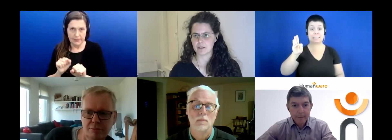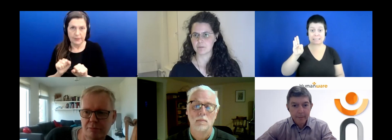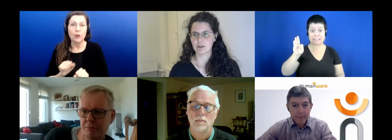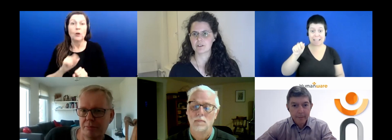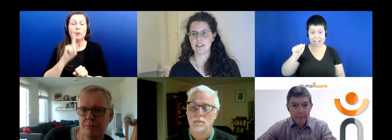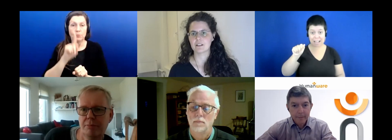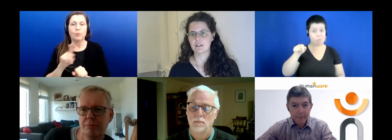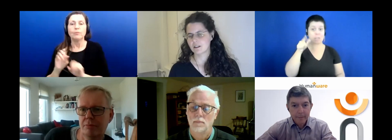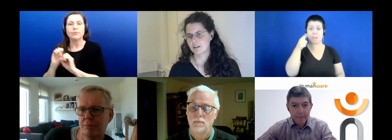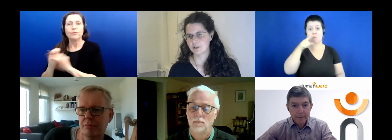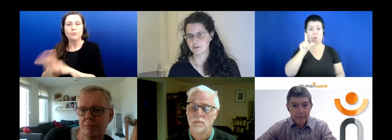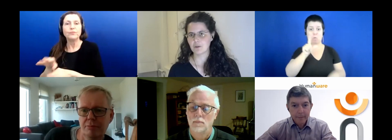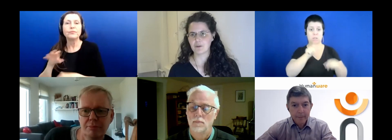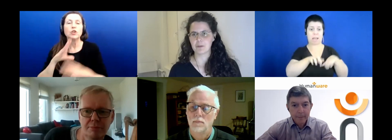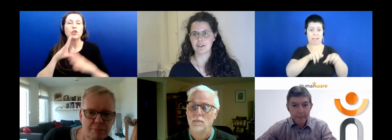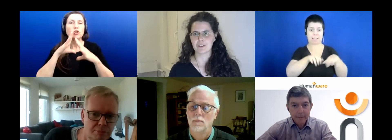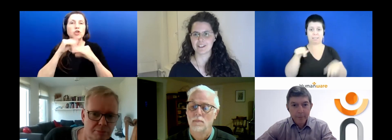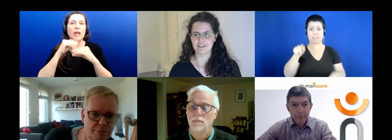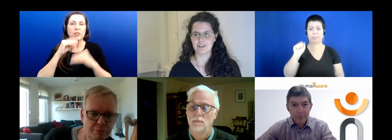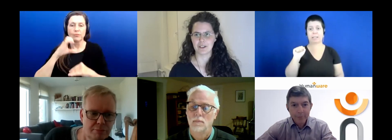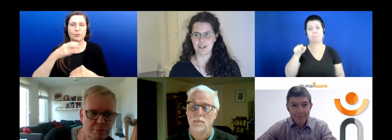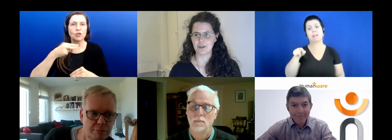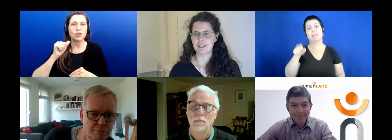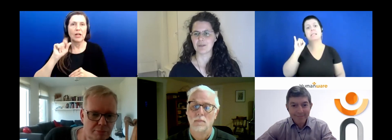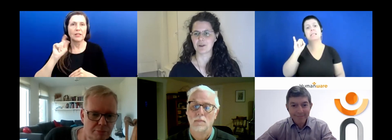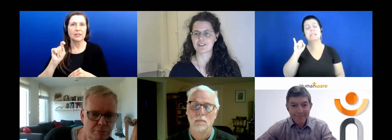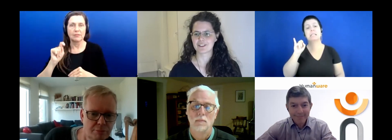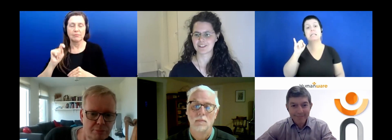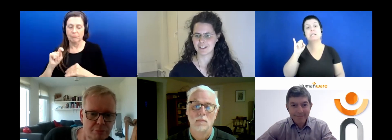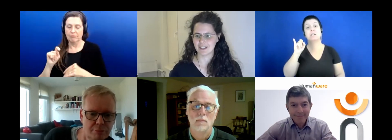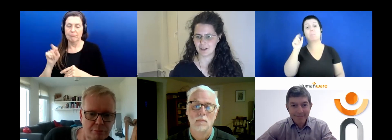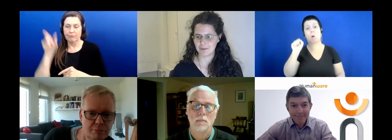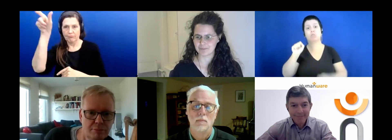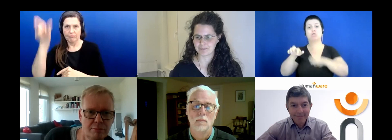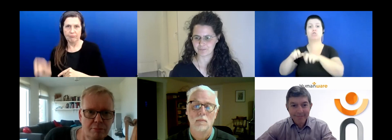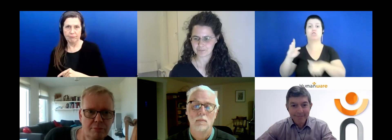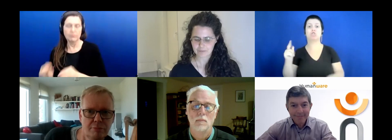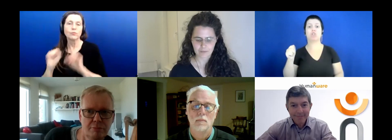in the chat box, then someone will make sure it ends up in the Q&A box.